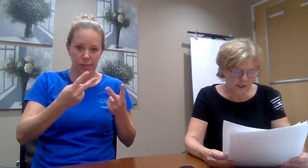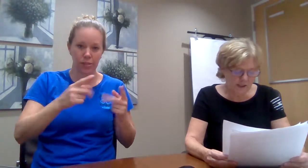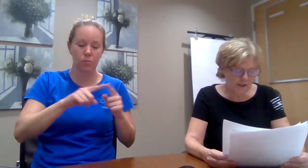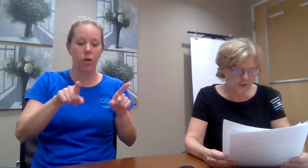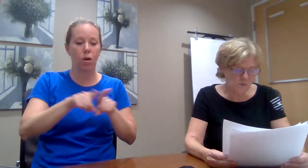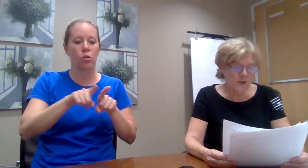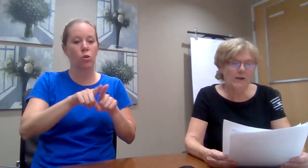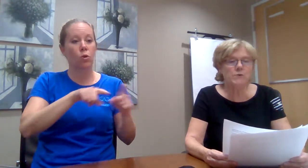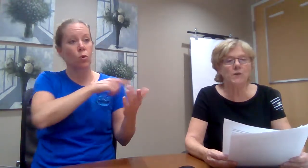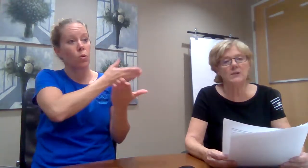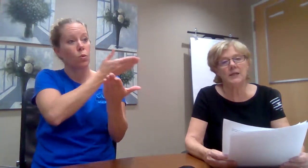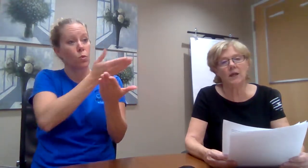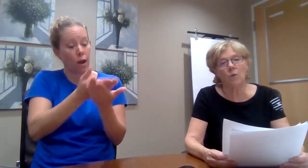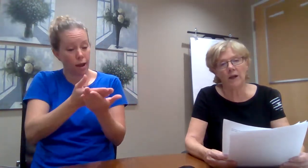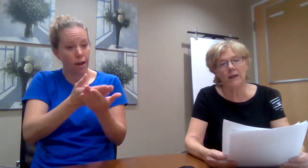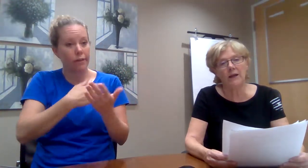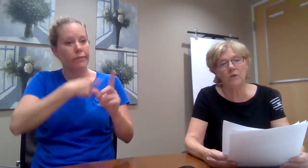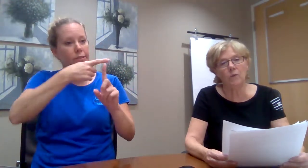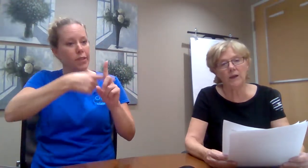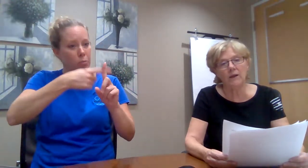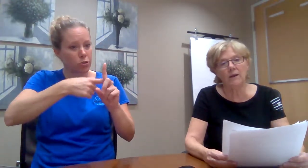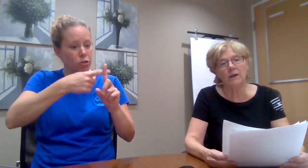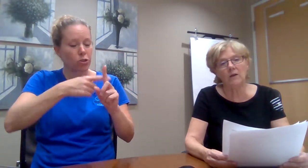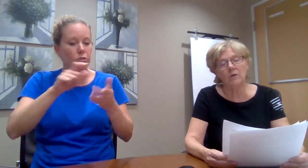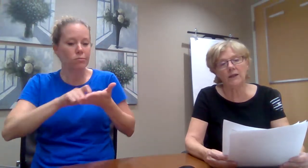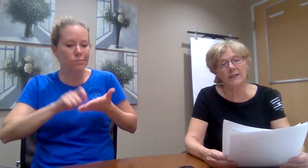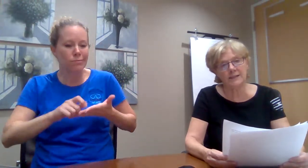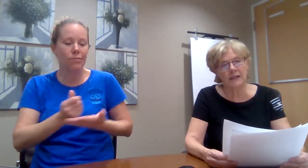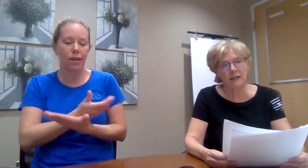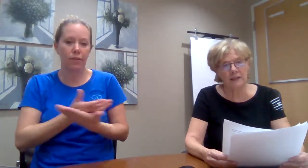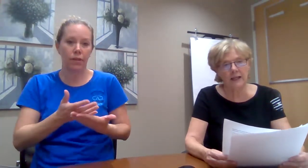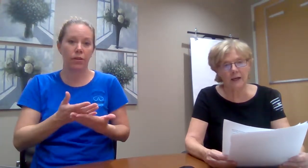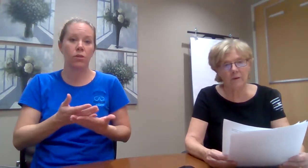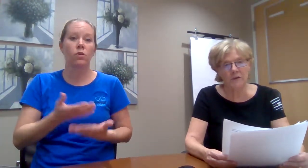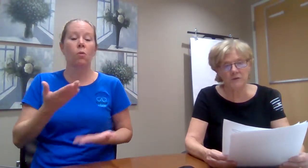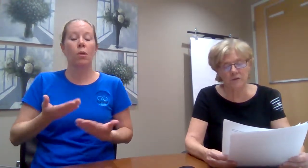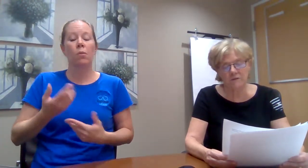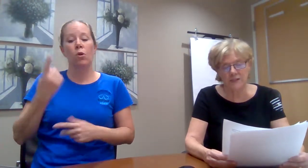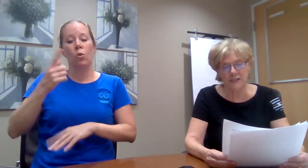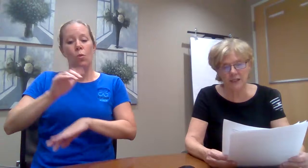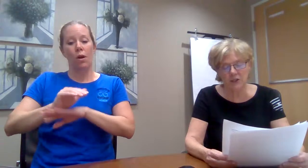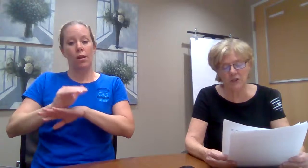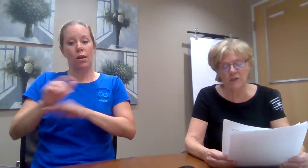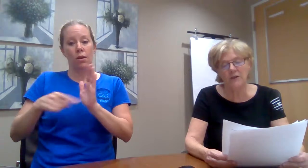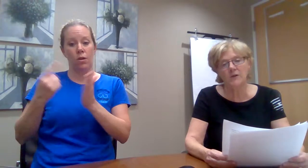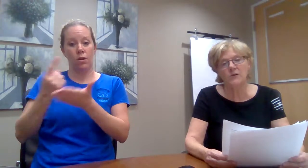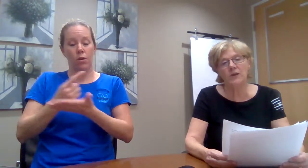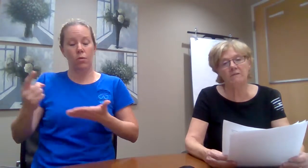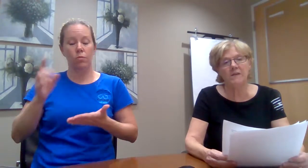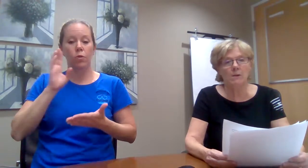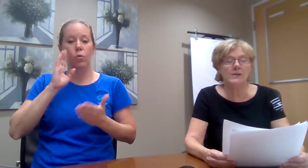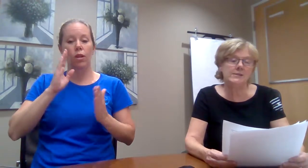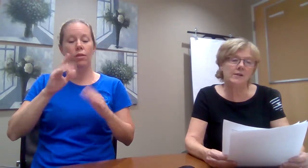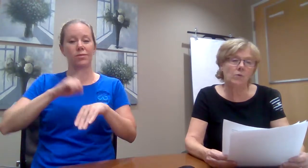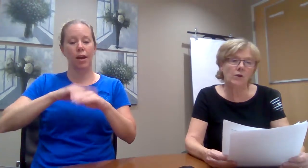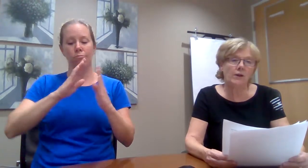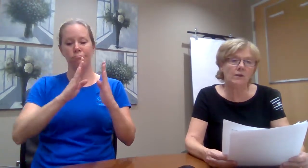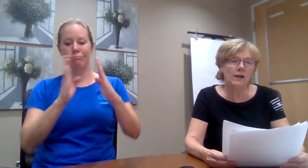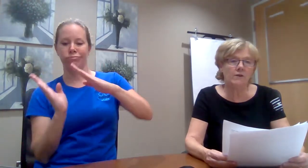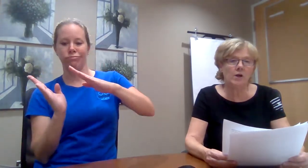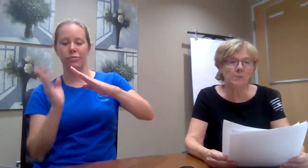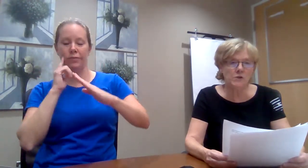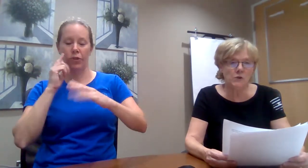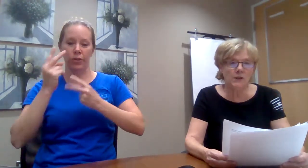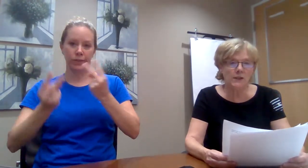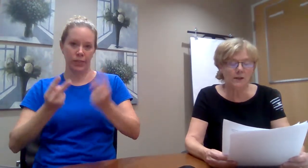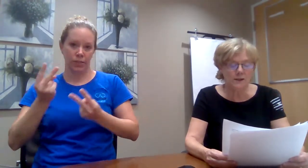I was thinking is perhaps we could take 1 night a week and look at extending the hours for visitation so that families that are working will